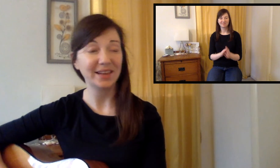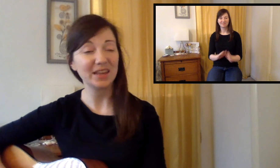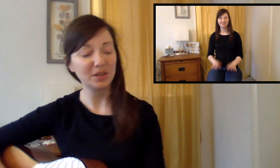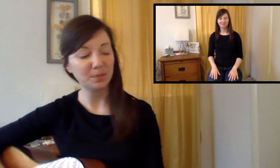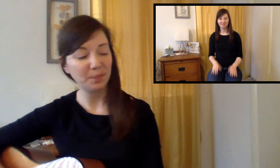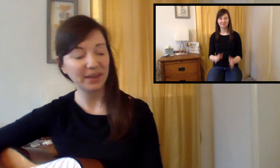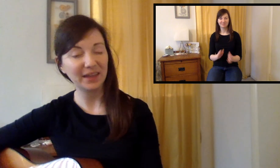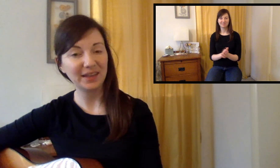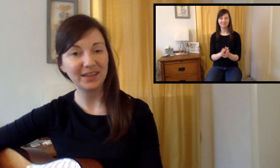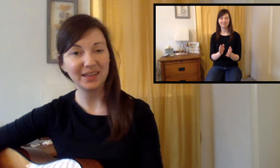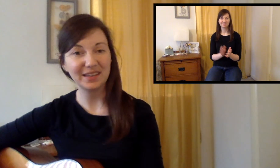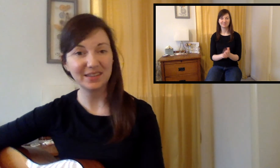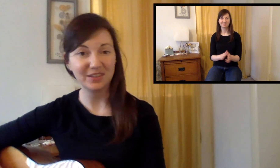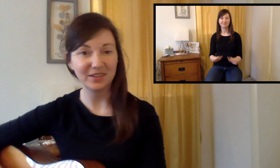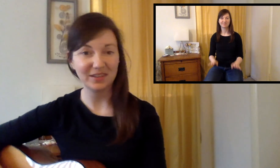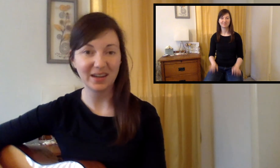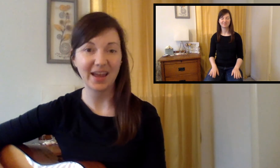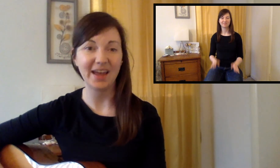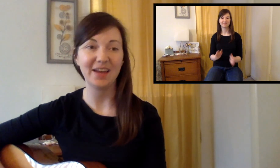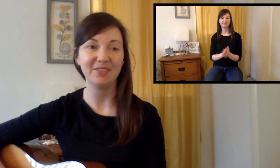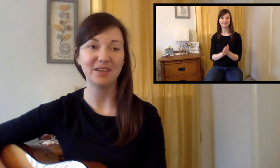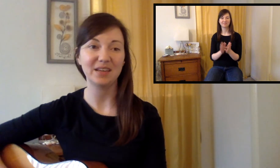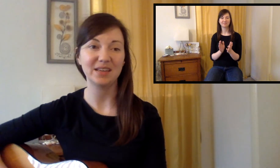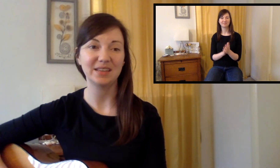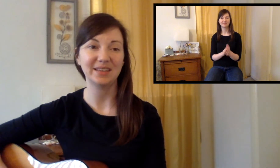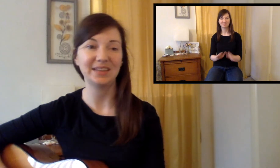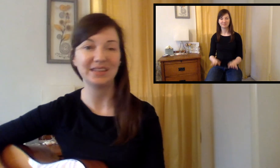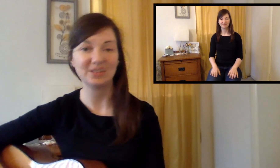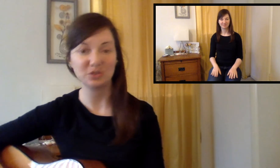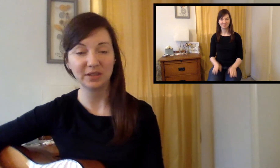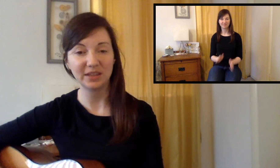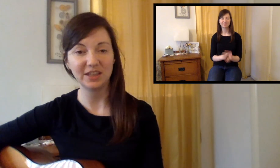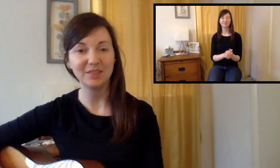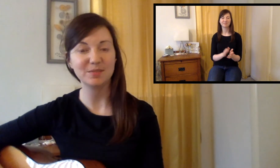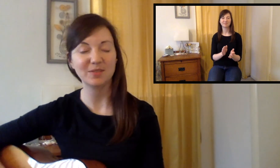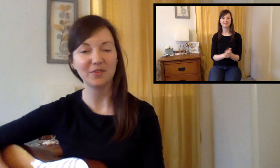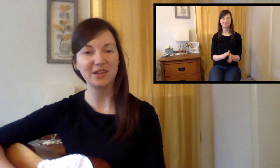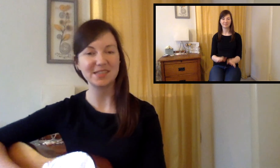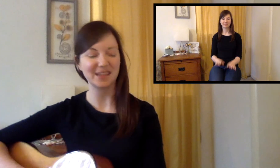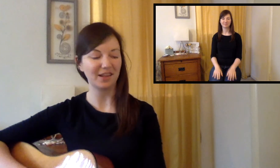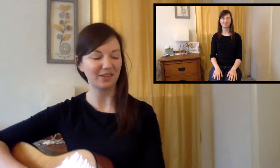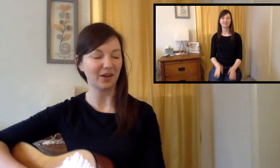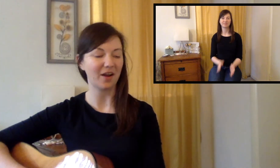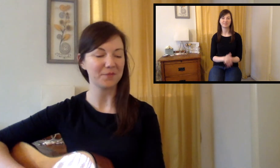the maid in her heavenly dreams. Feel free to sing along.